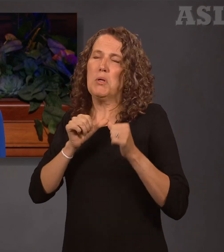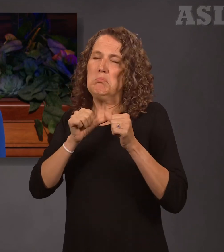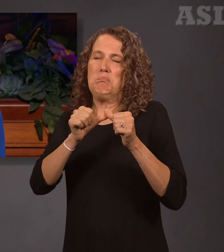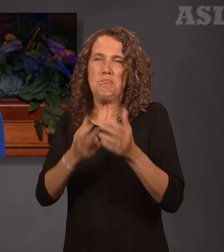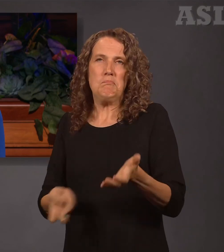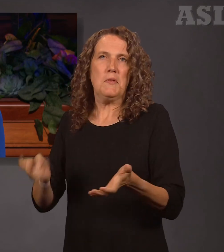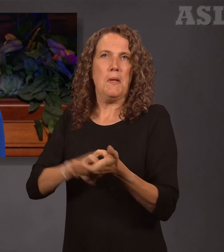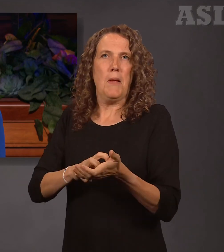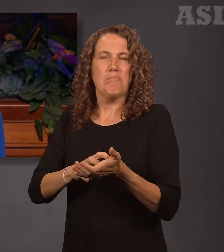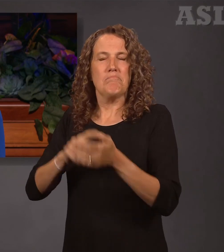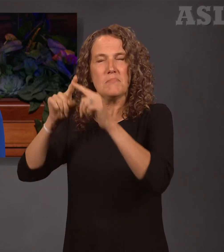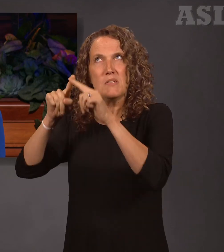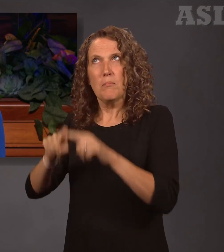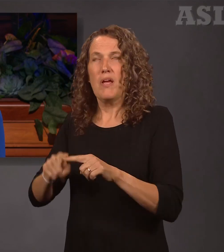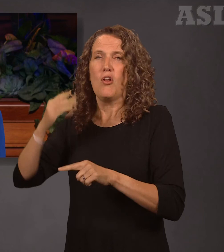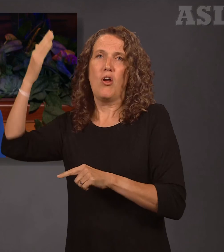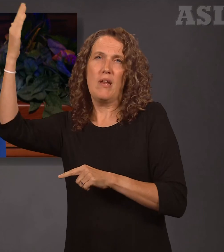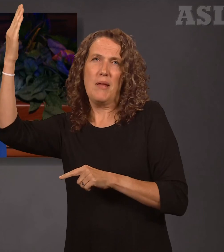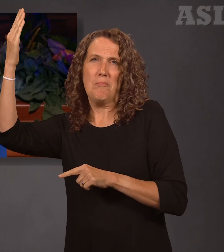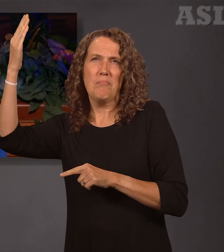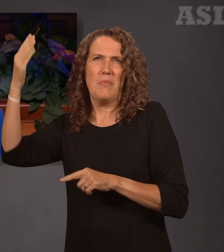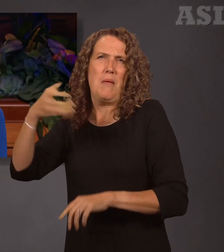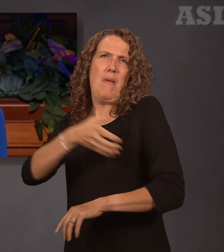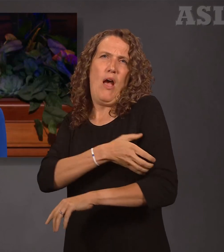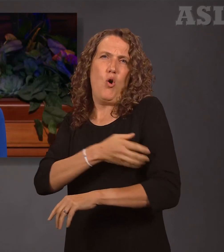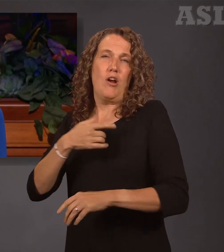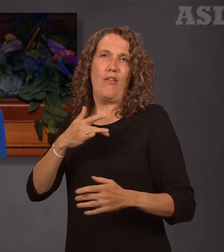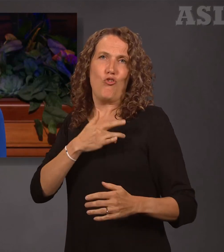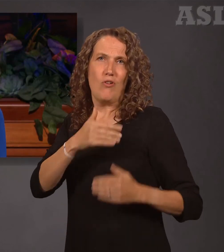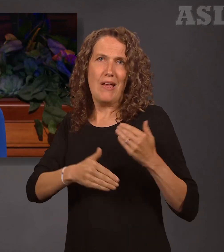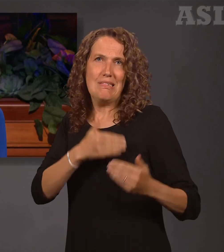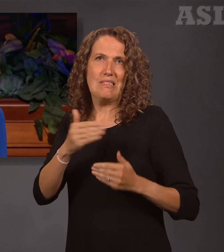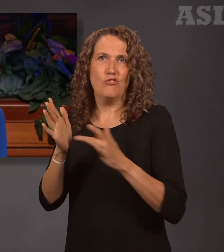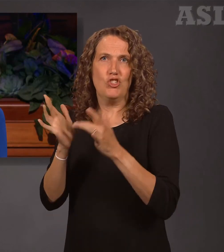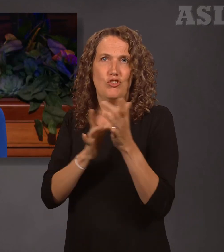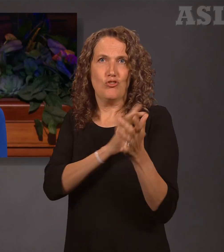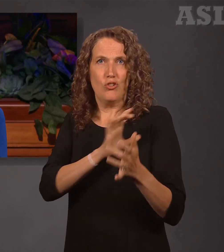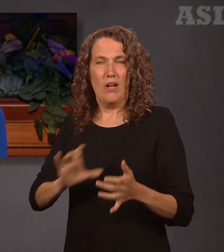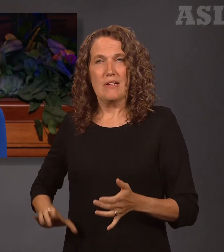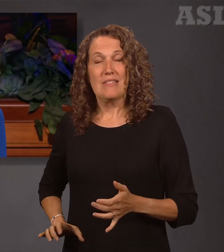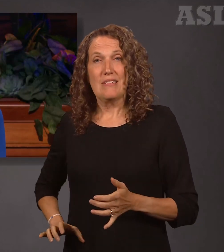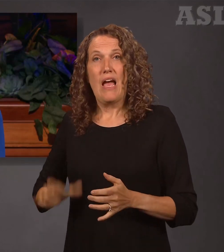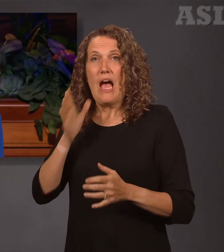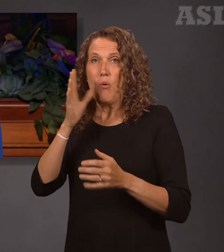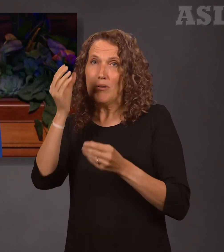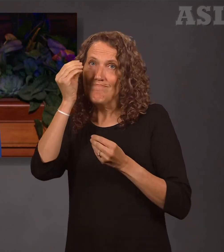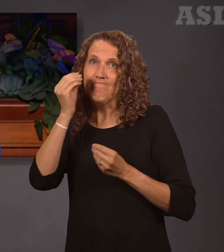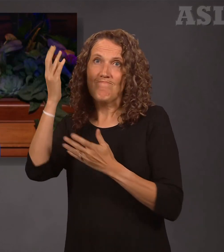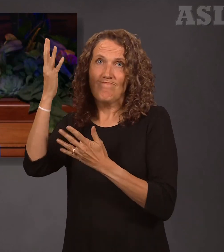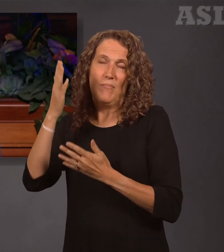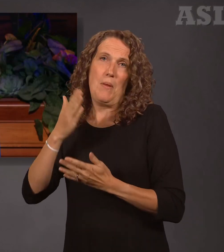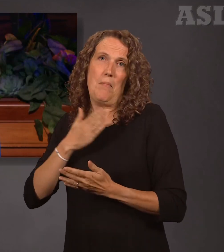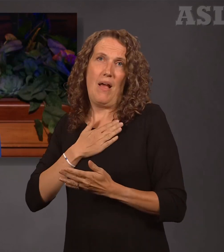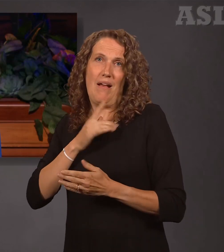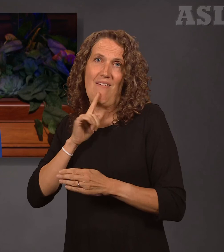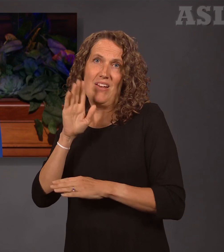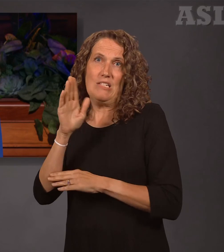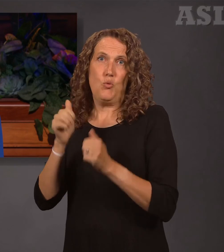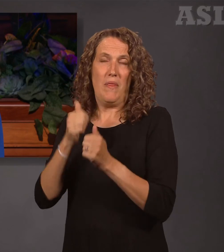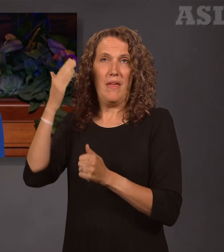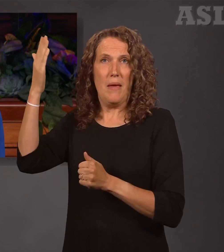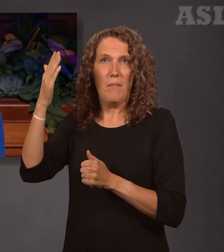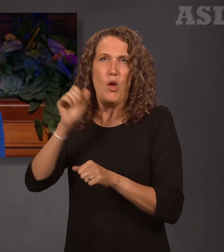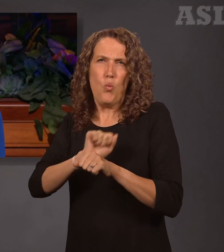power of Jesus Christ I will stay in my Covenant with him and work through my questions by